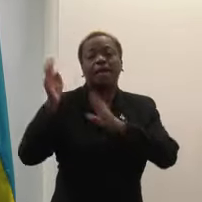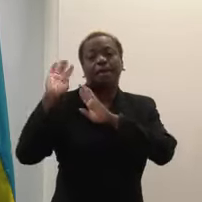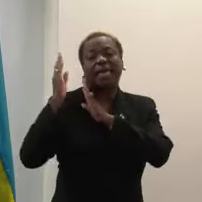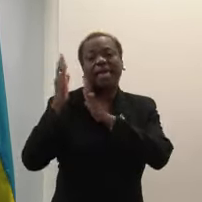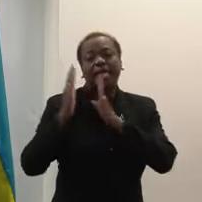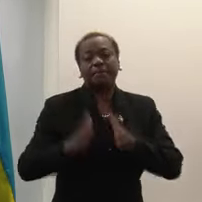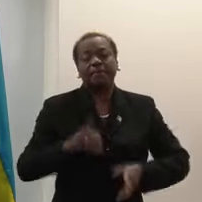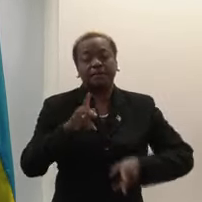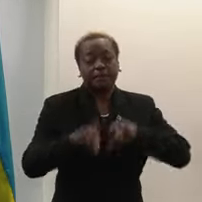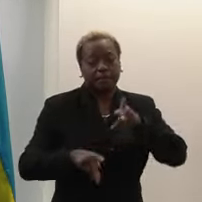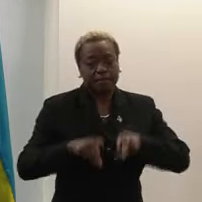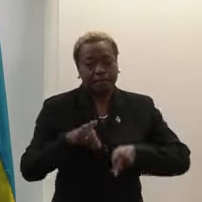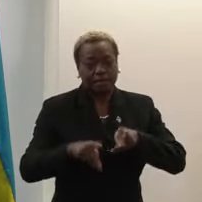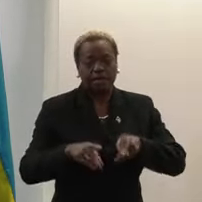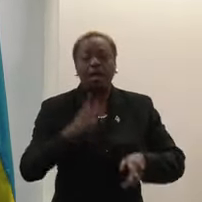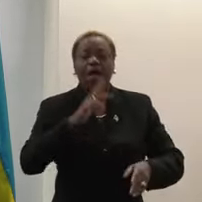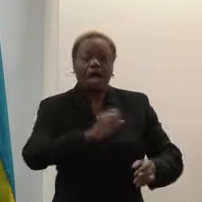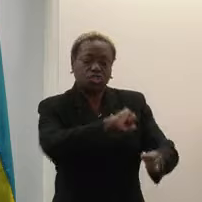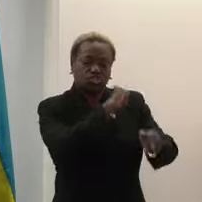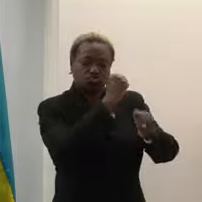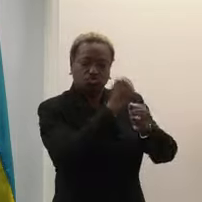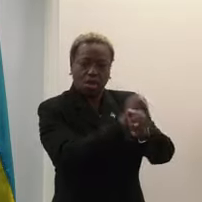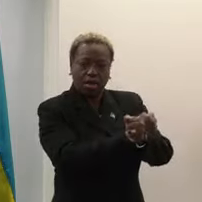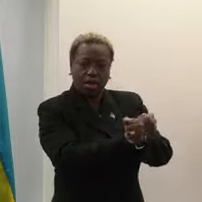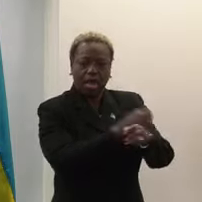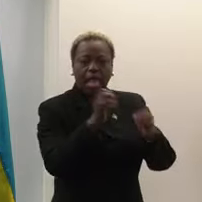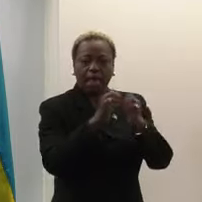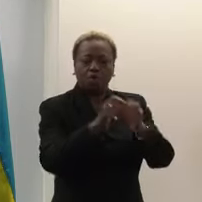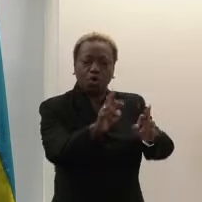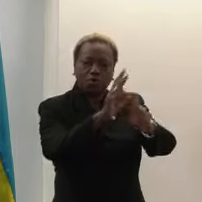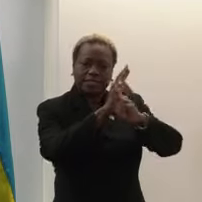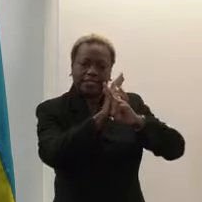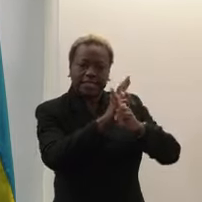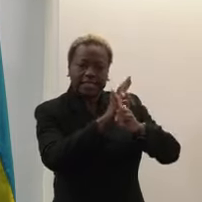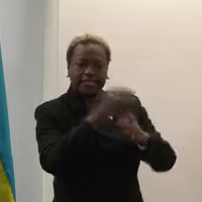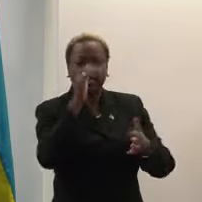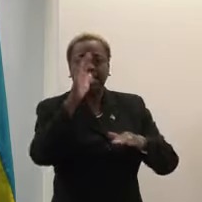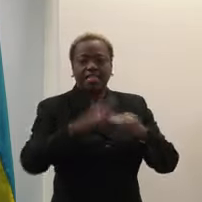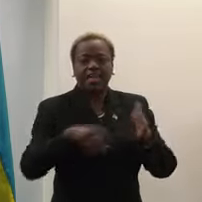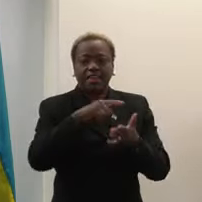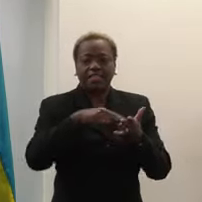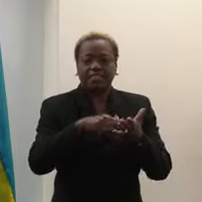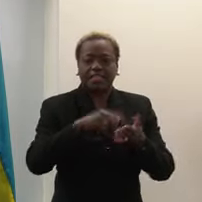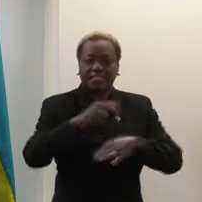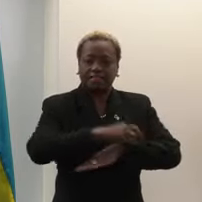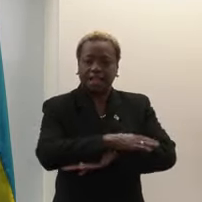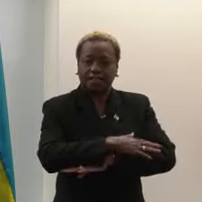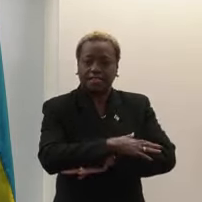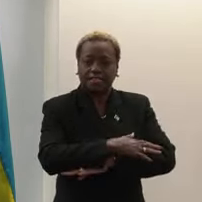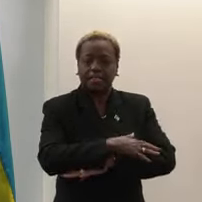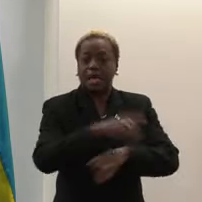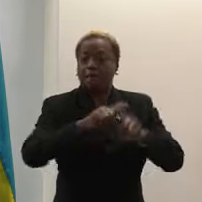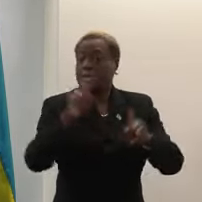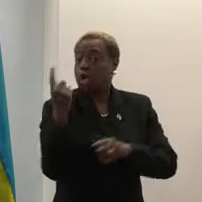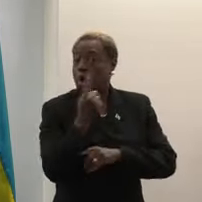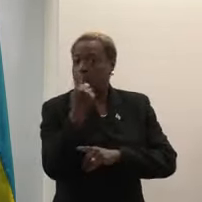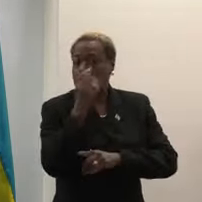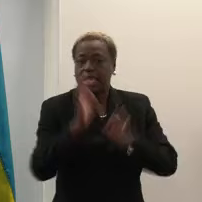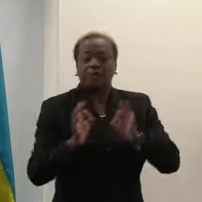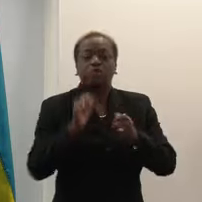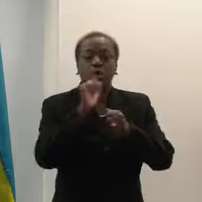people are stronger and more resilient than this virus, but only if we work